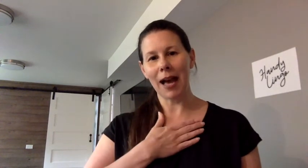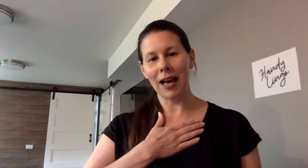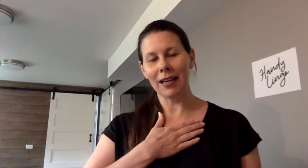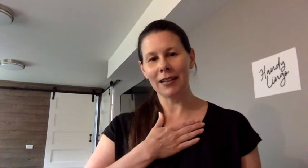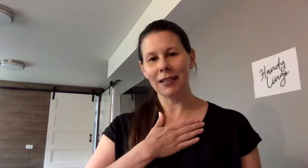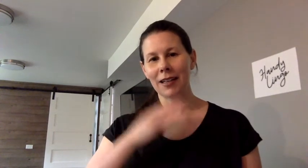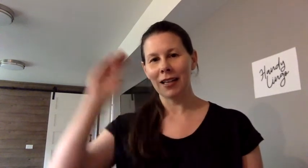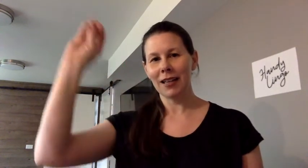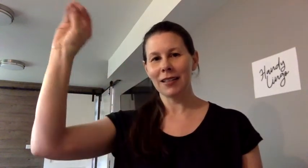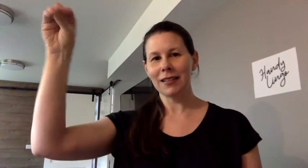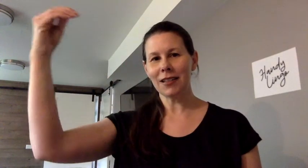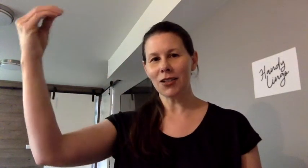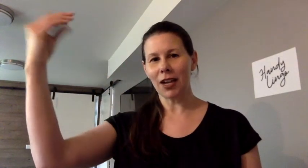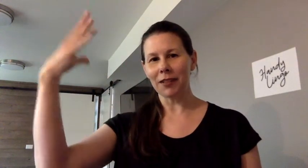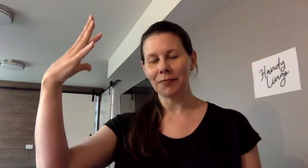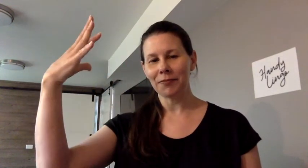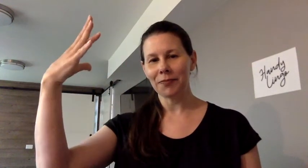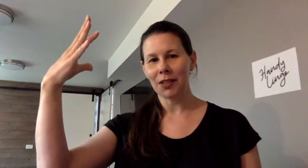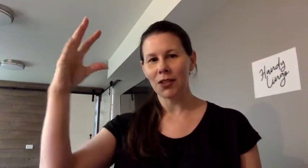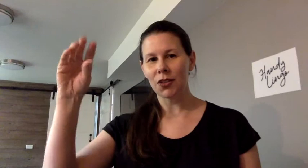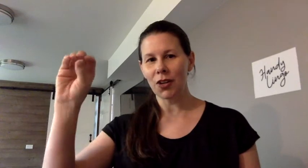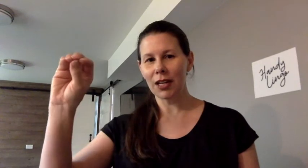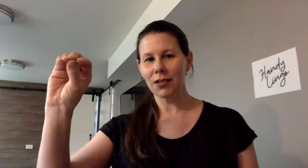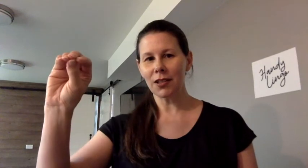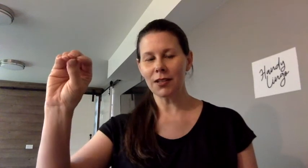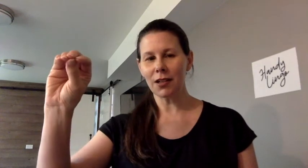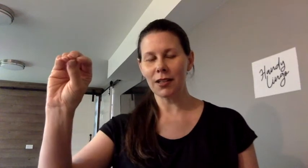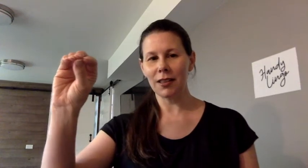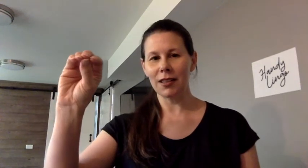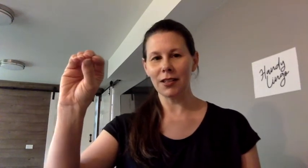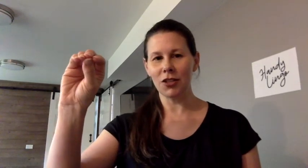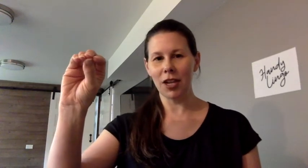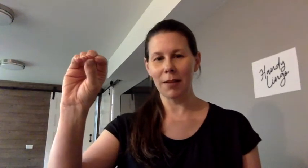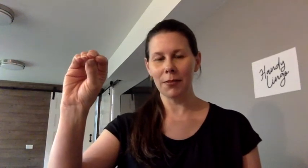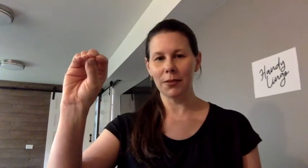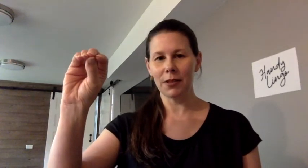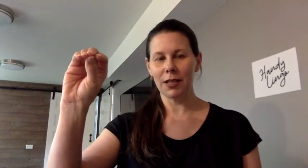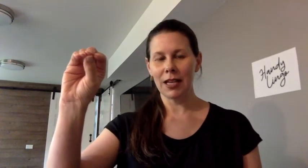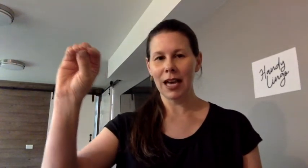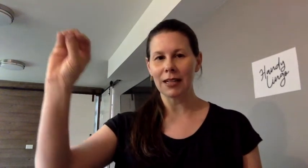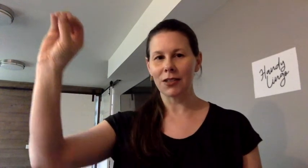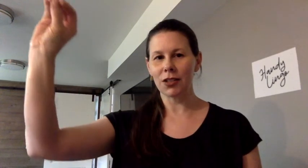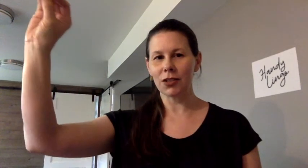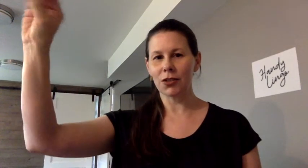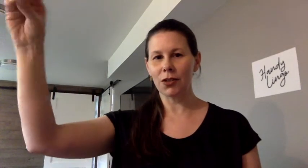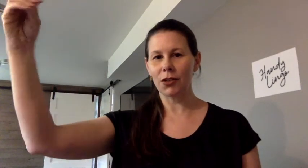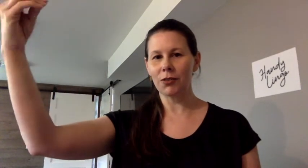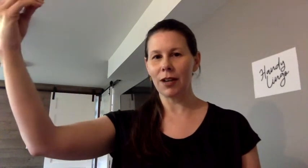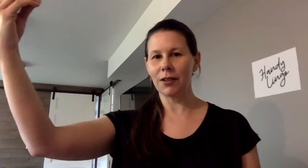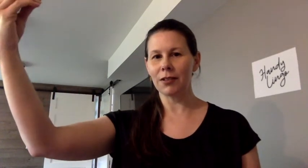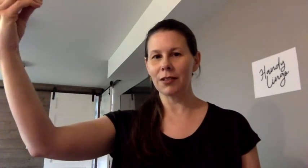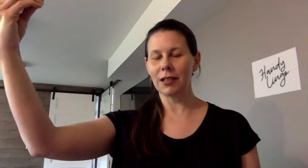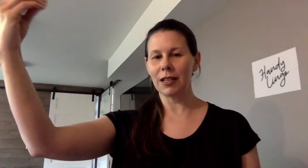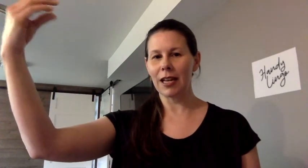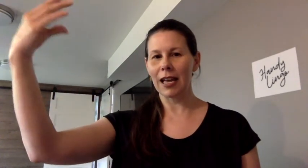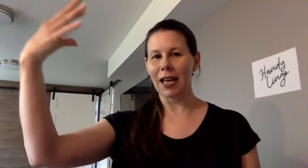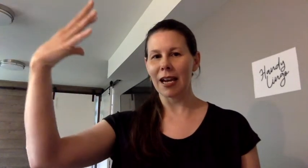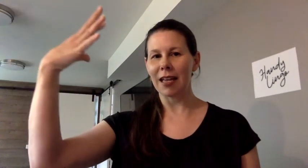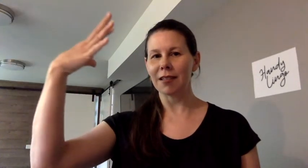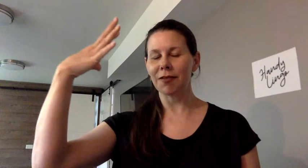My Sunshine. So your hand's going to start in this shape and it's going to circle around and as if the